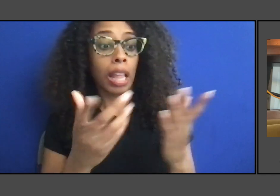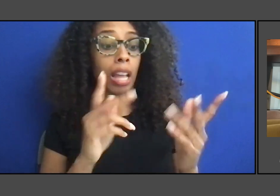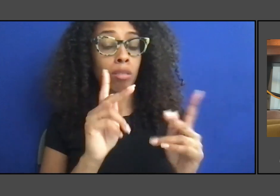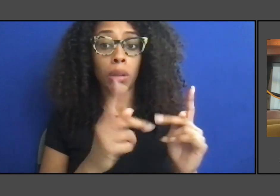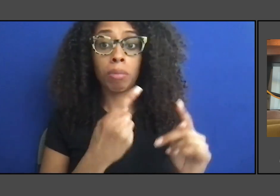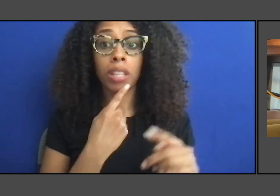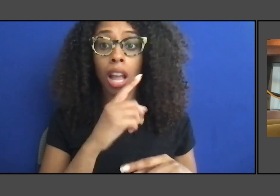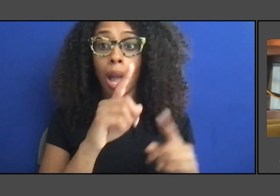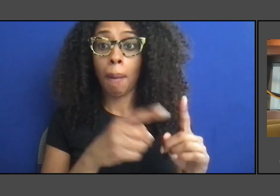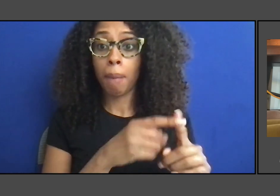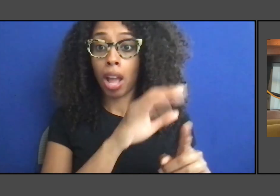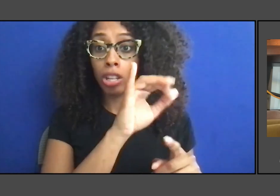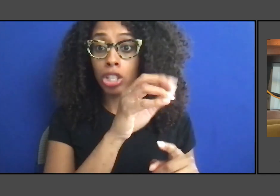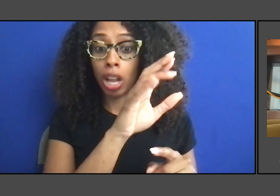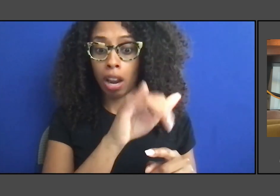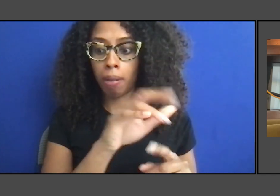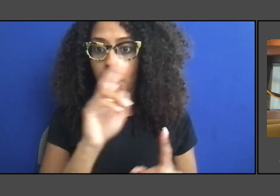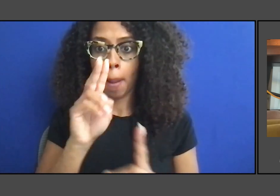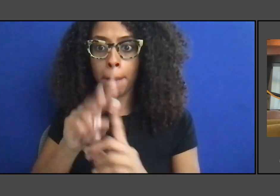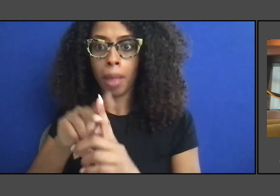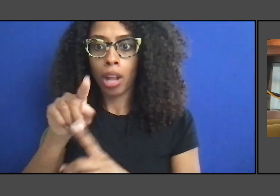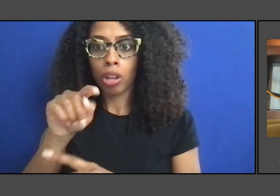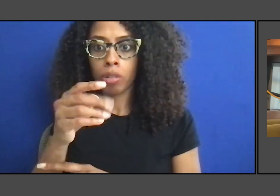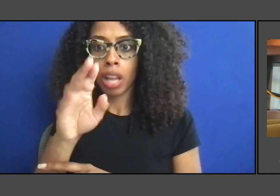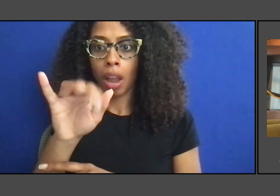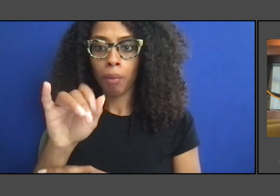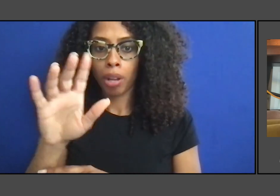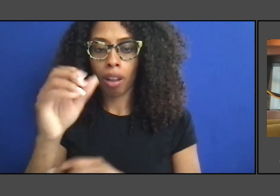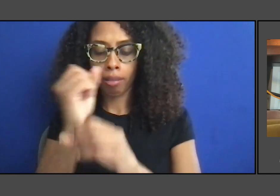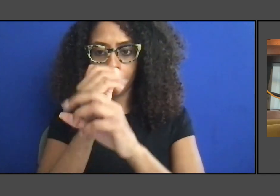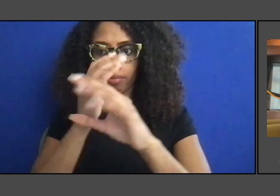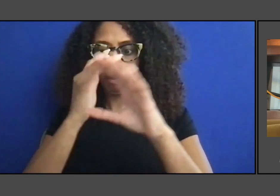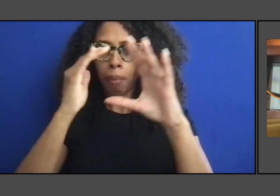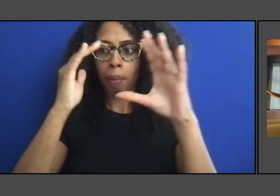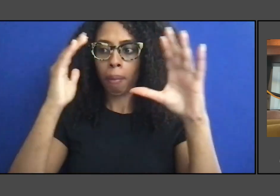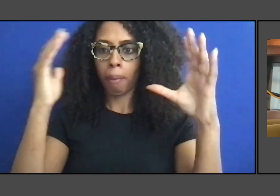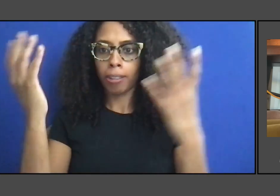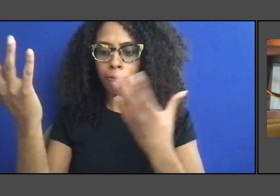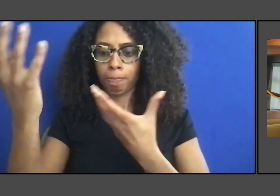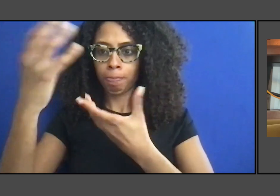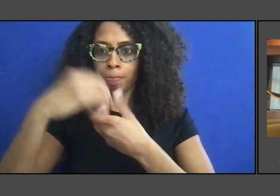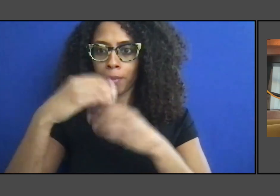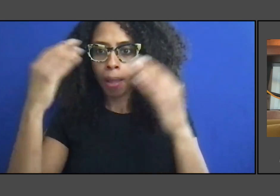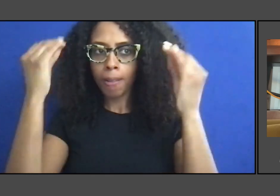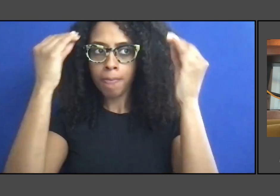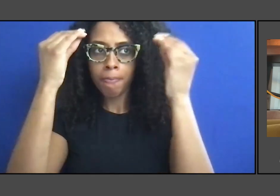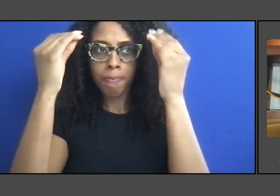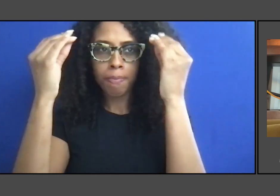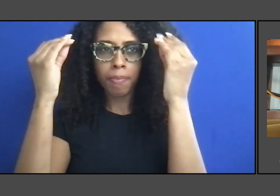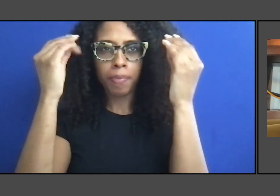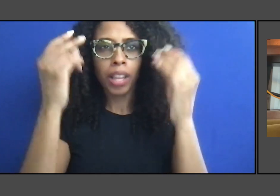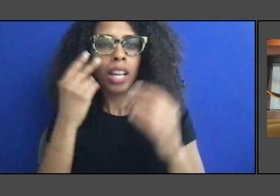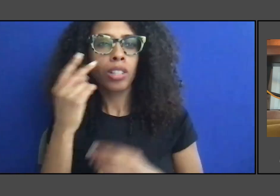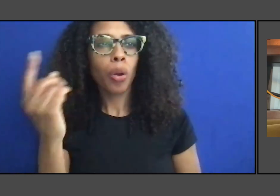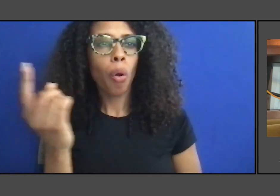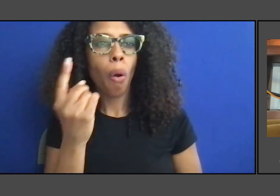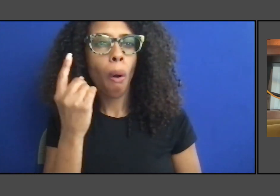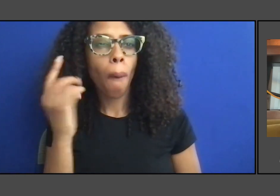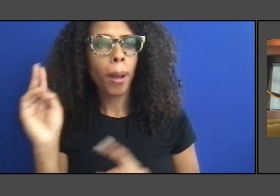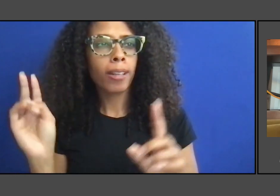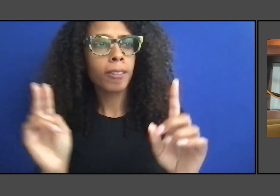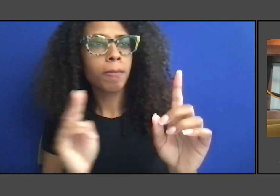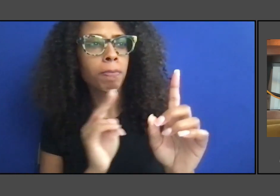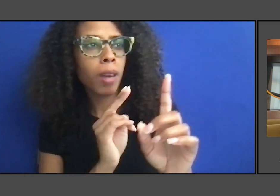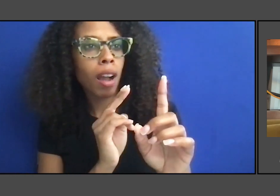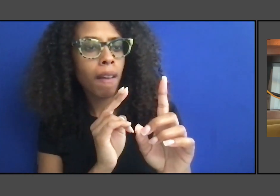your expansive, inclusive thinking. I see you always with this vast map of who's out